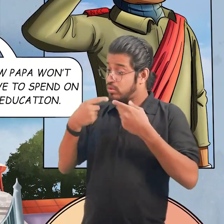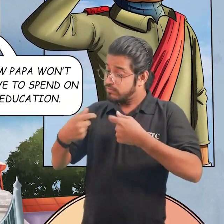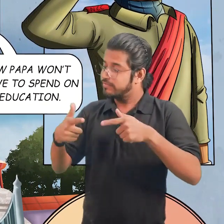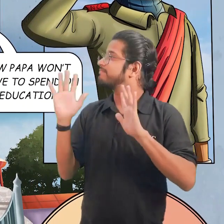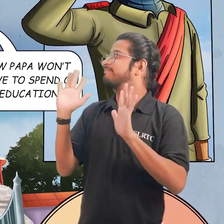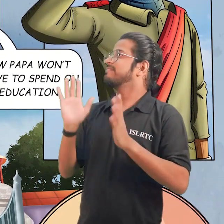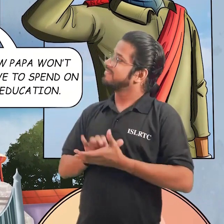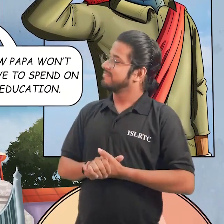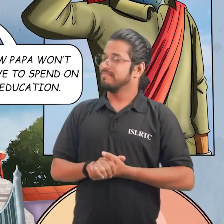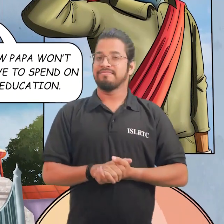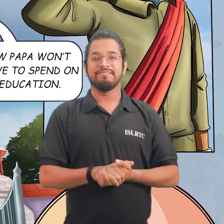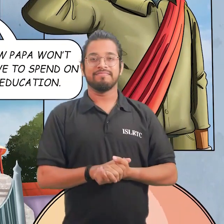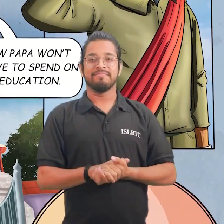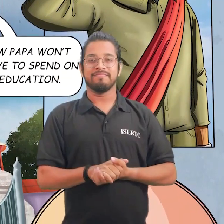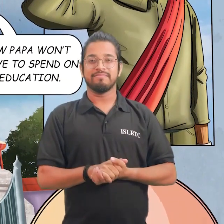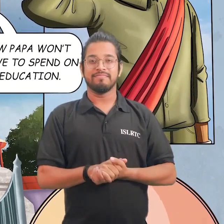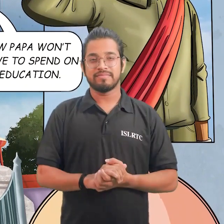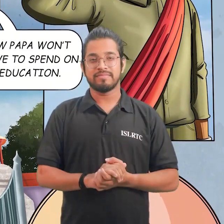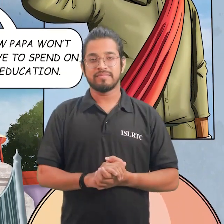have to spend on my education.